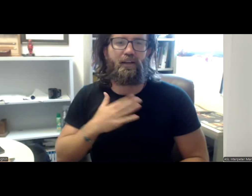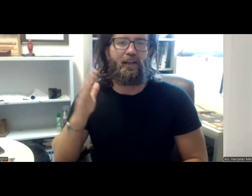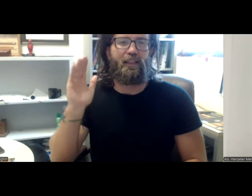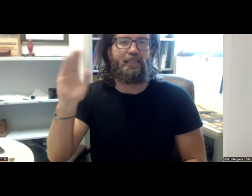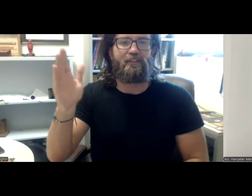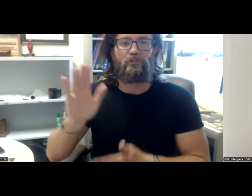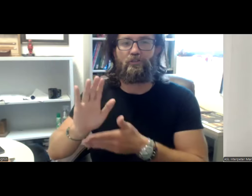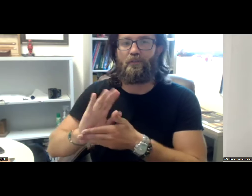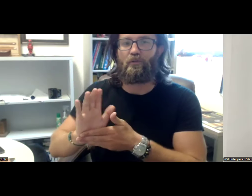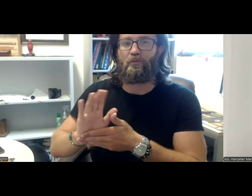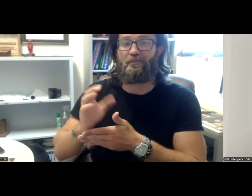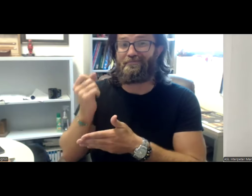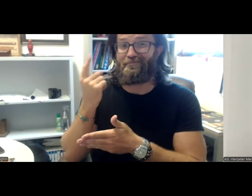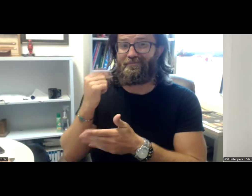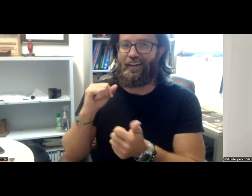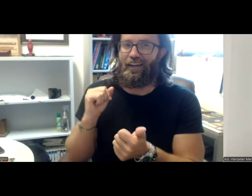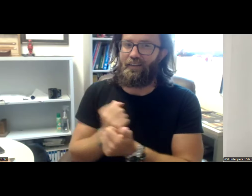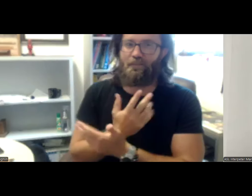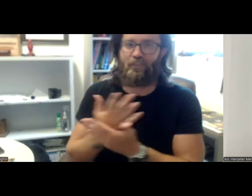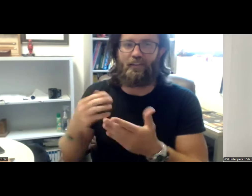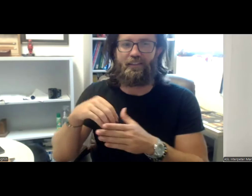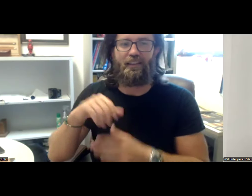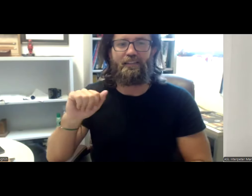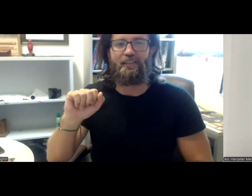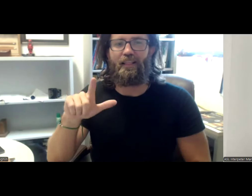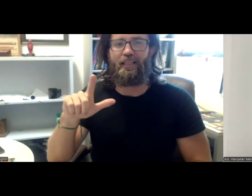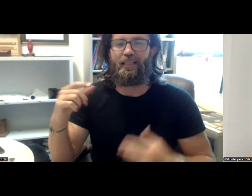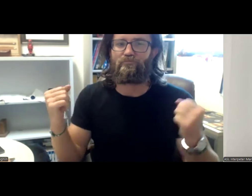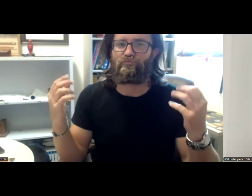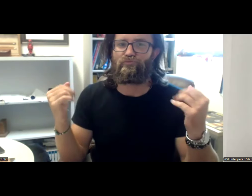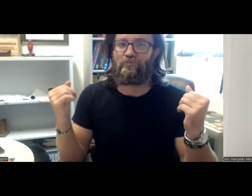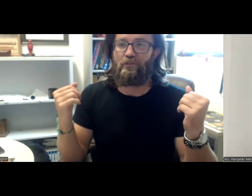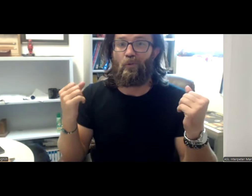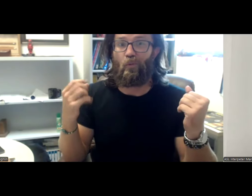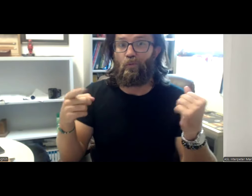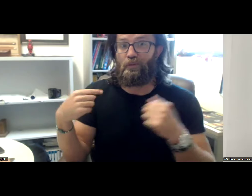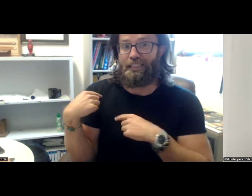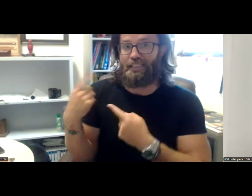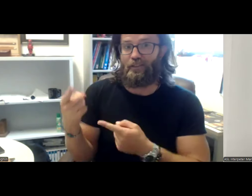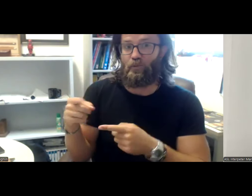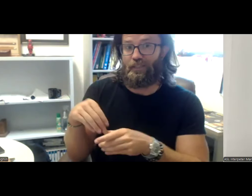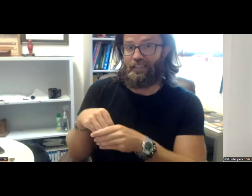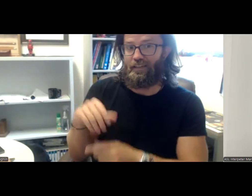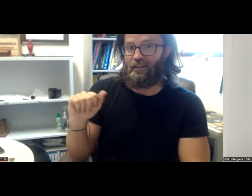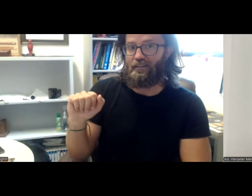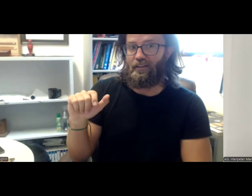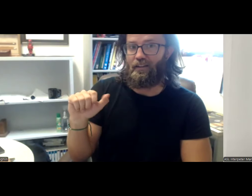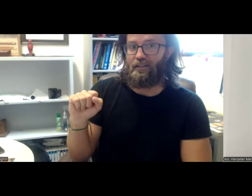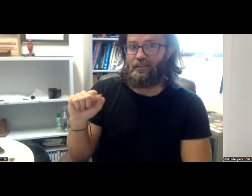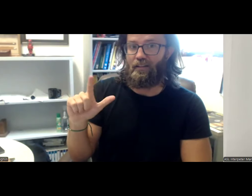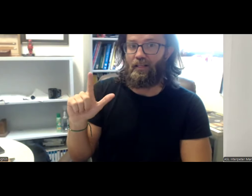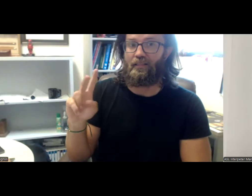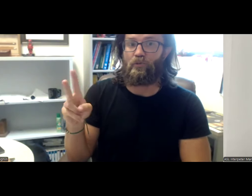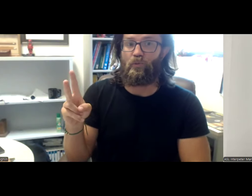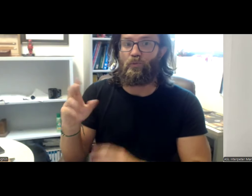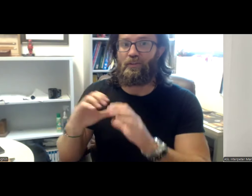you're required to watch my lecture videos. Everything is already uploaded in ASL.